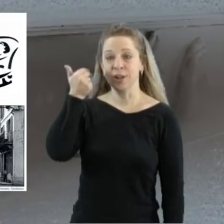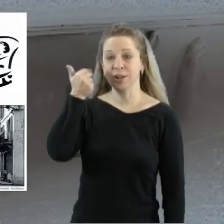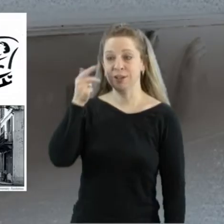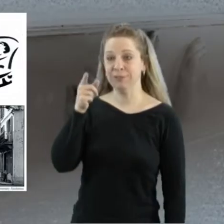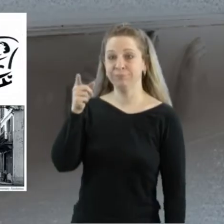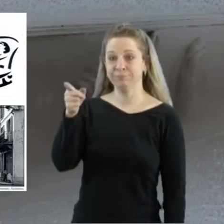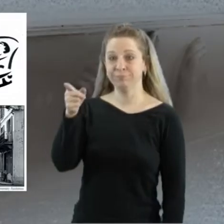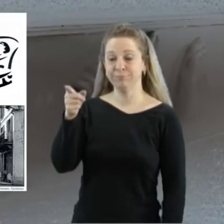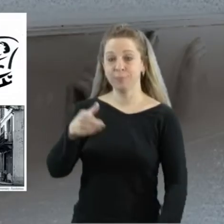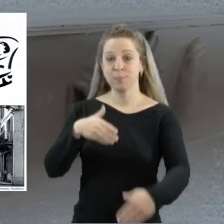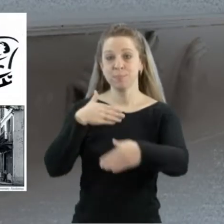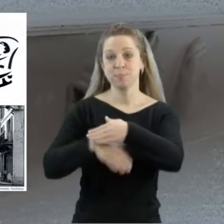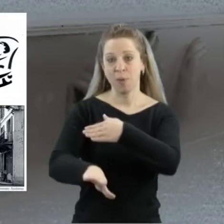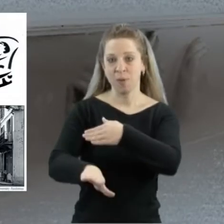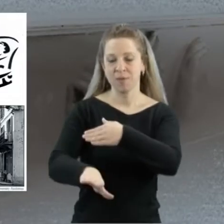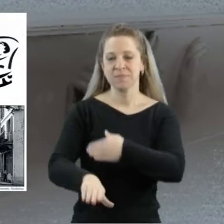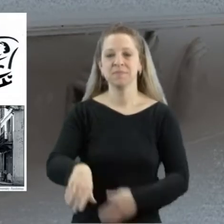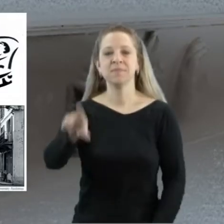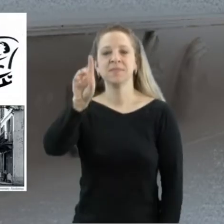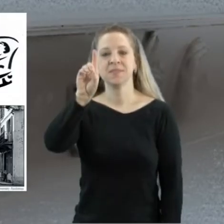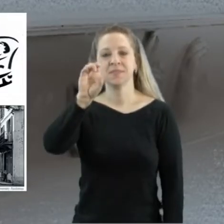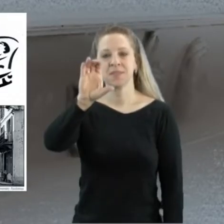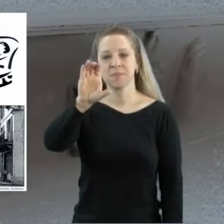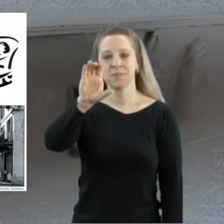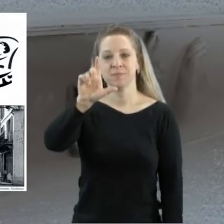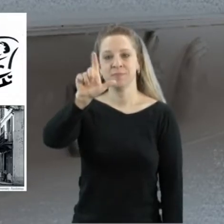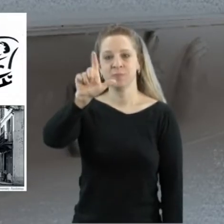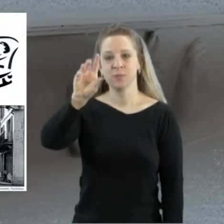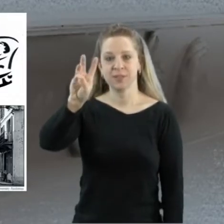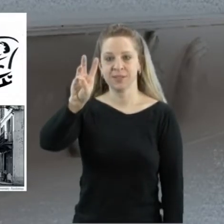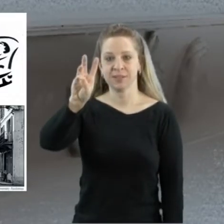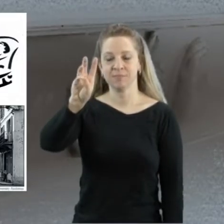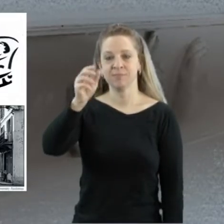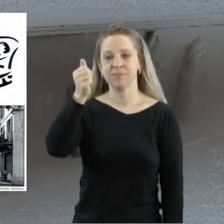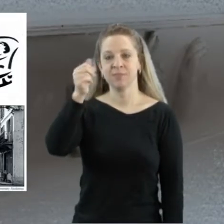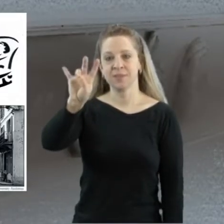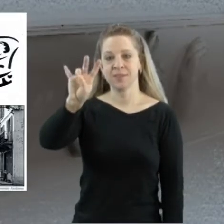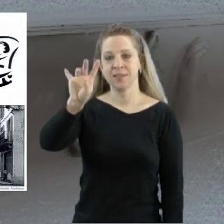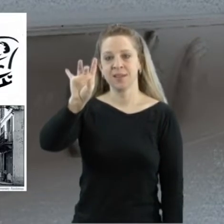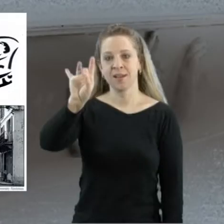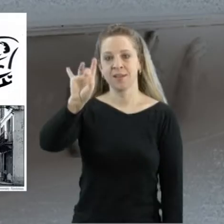Laurent Clerc was born on December 26, 1785.